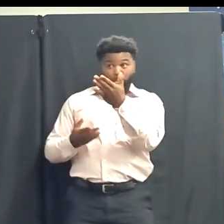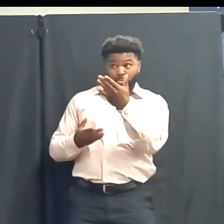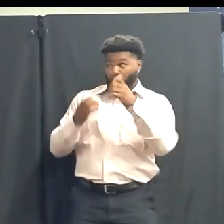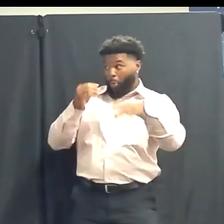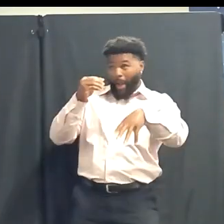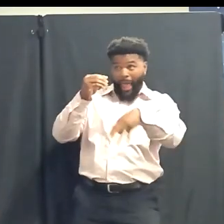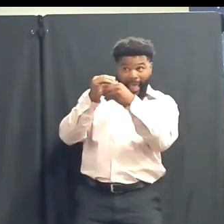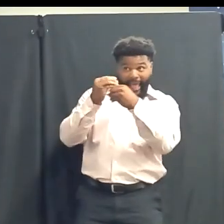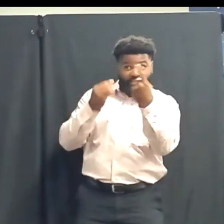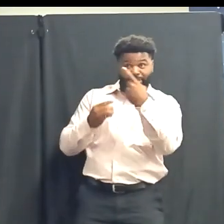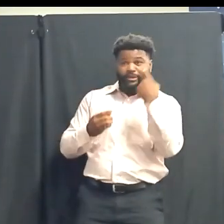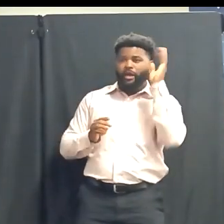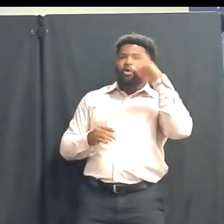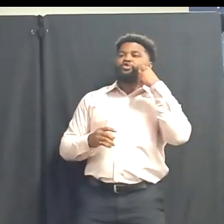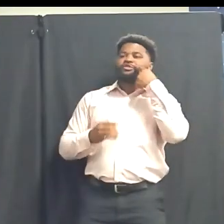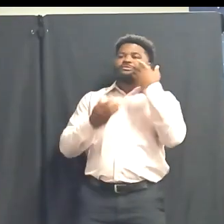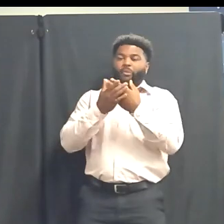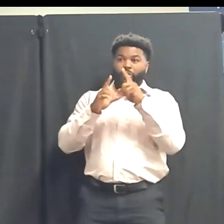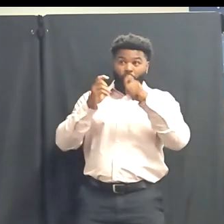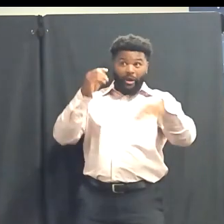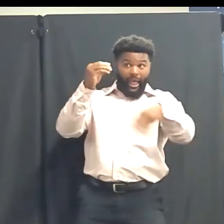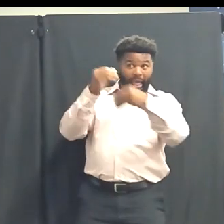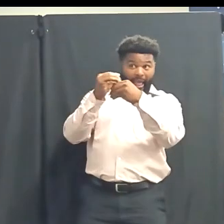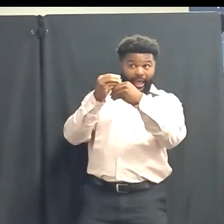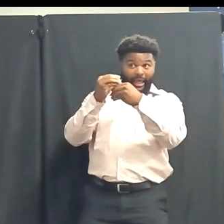see if there was anything else that you wanted to